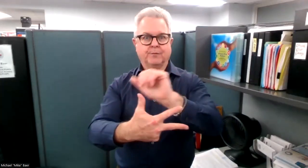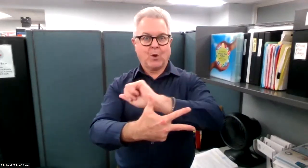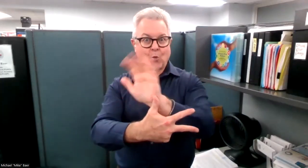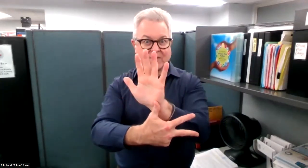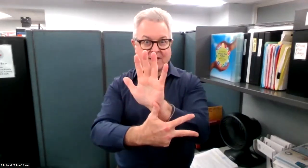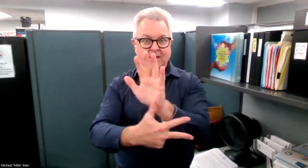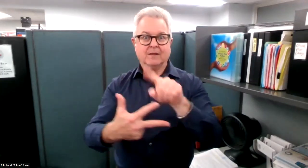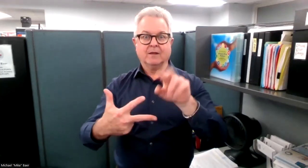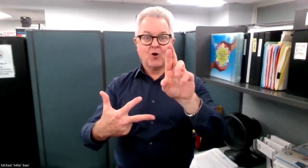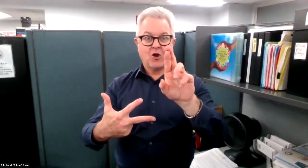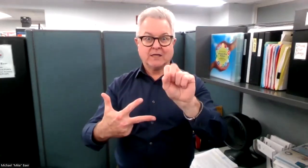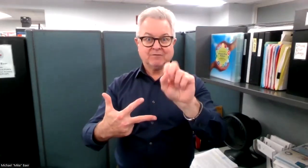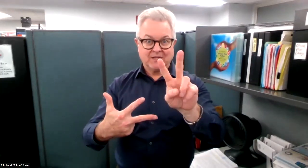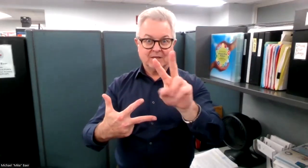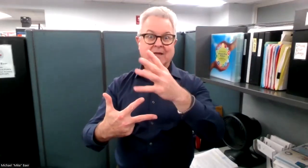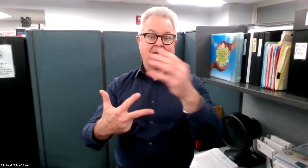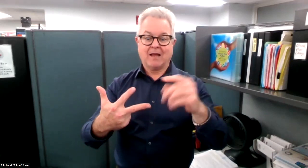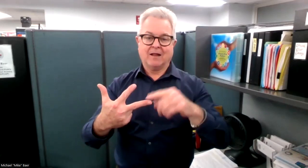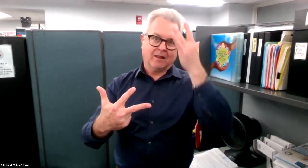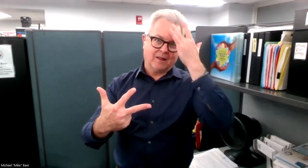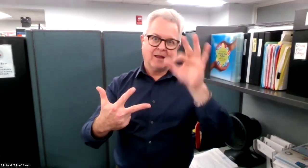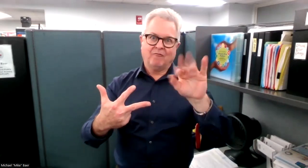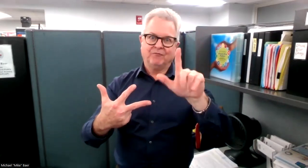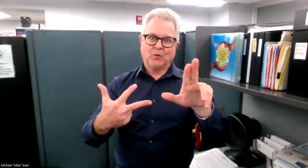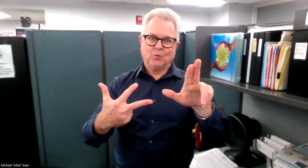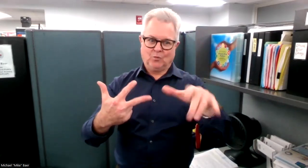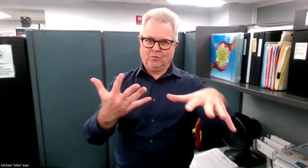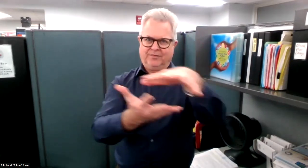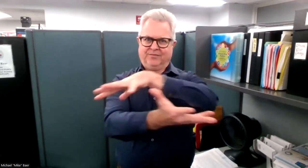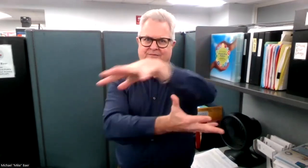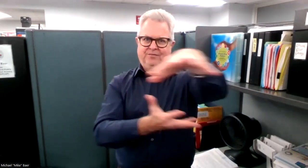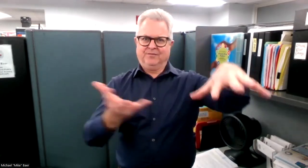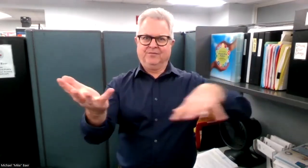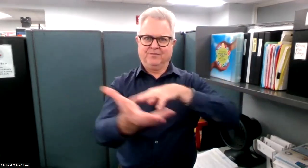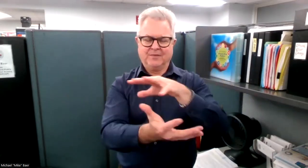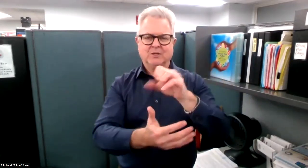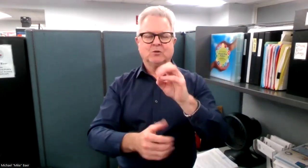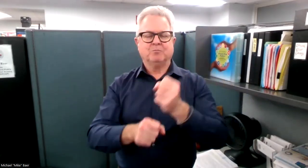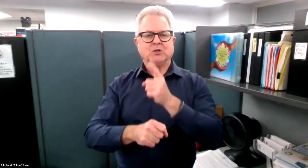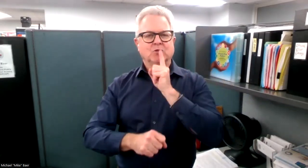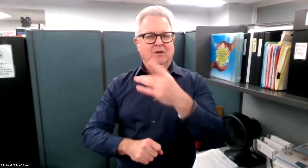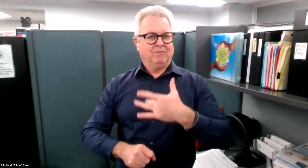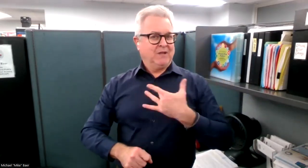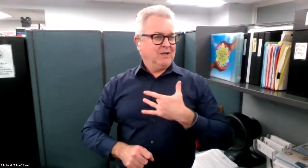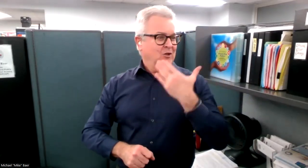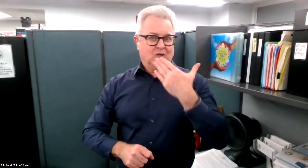going around. Okay, we have COVID, we have RSV, and also the influenza virus. Okay, so that's a